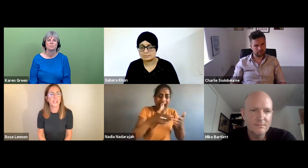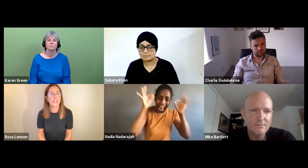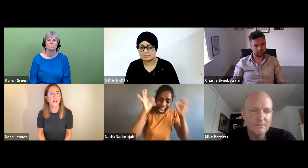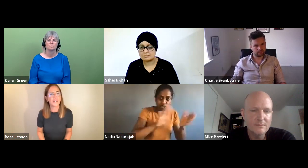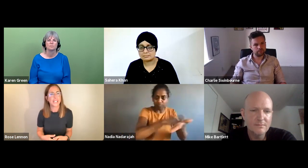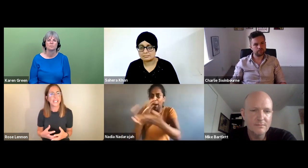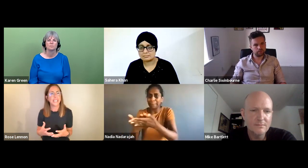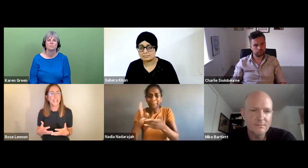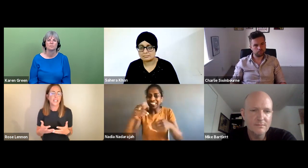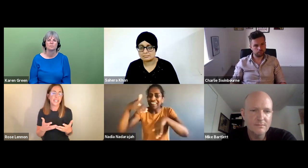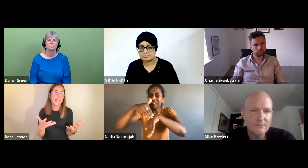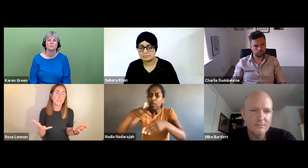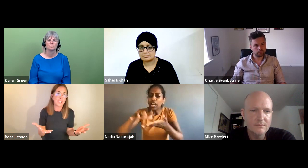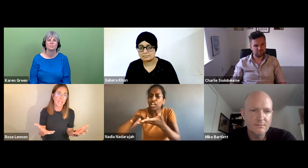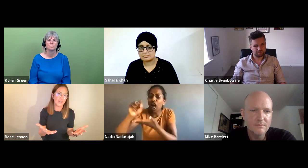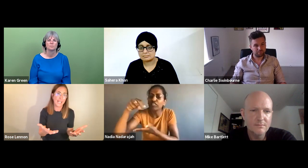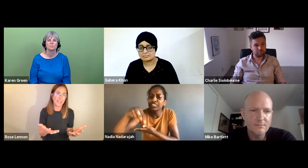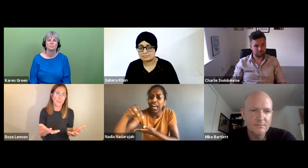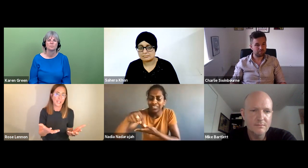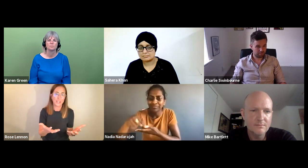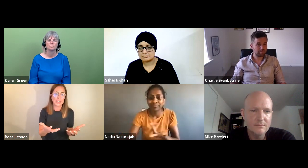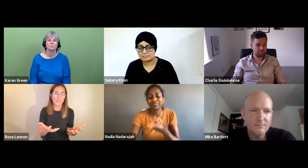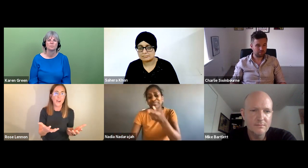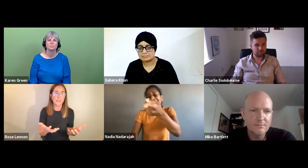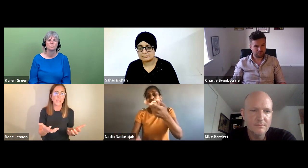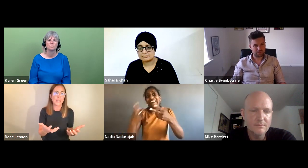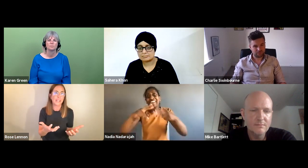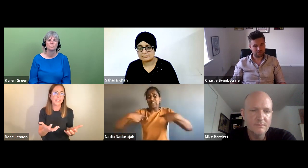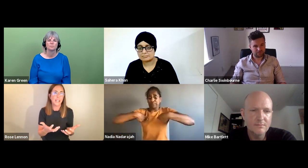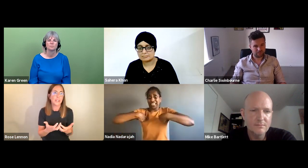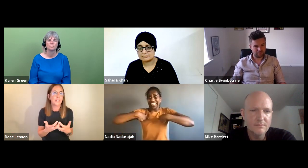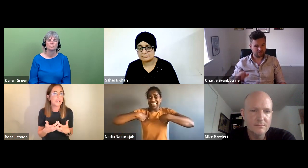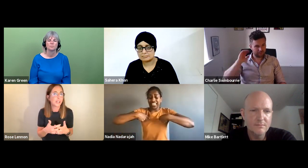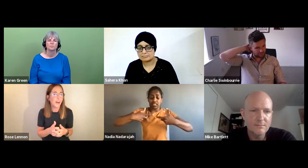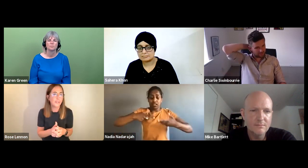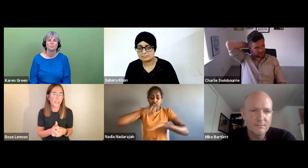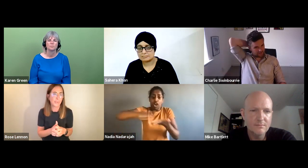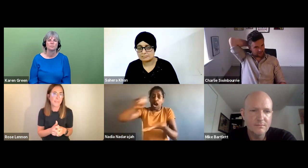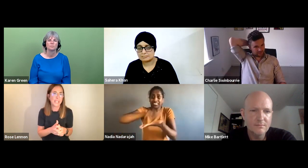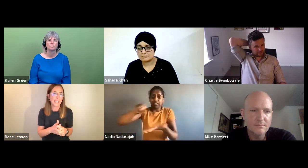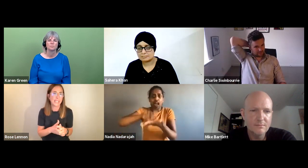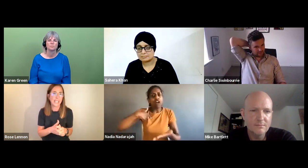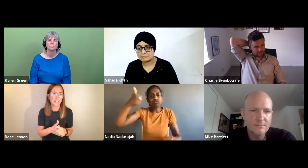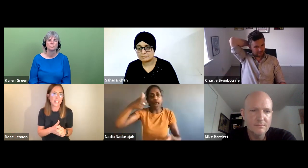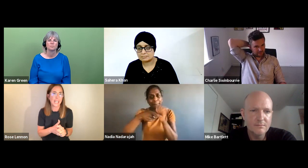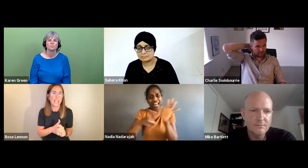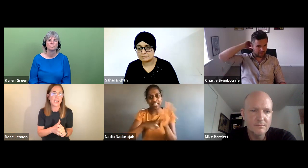because obviously the accuracy of a language is fine, but then do you lose the culture by maintaining the accuracy? And I